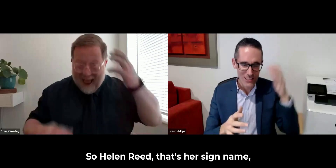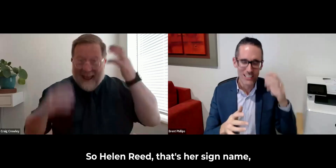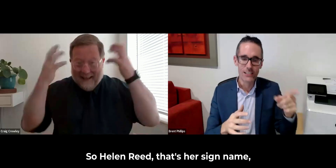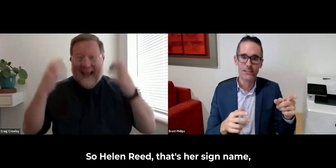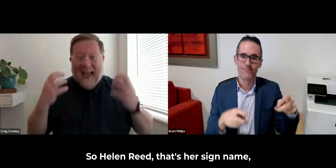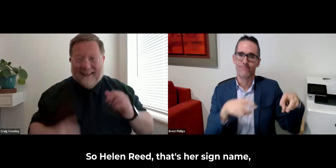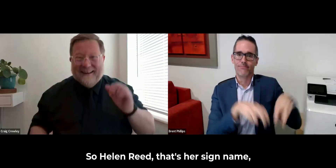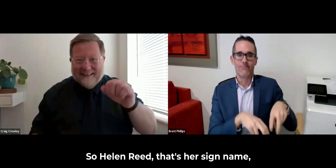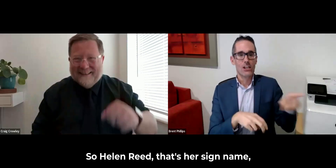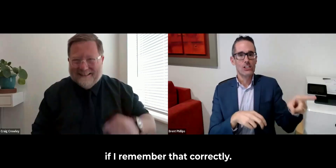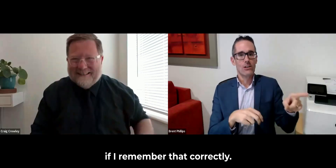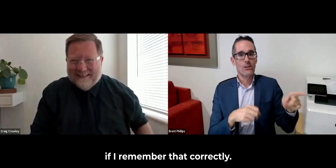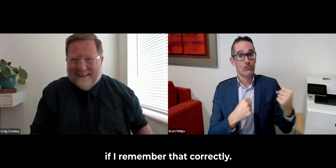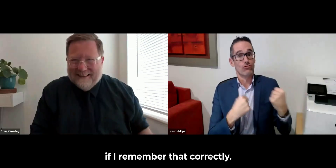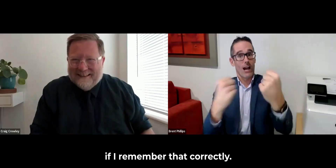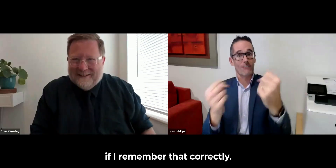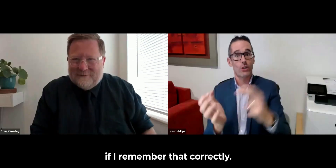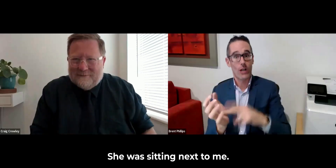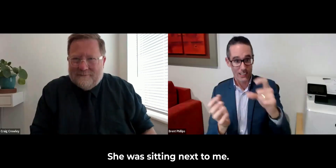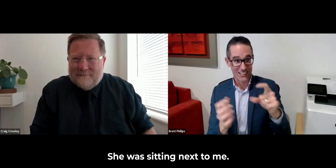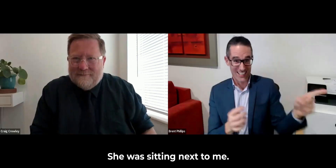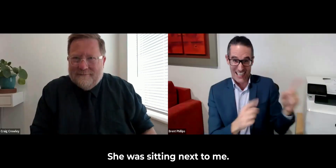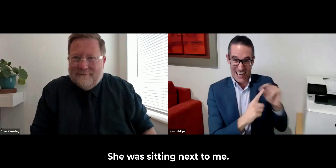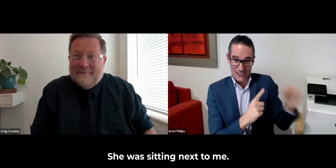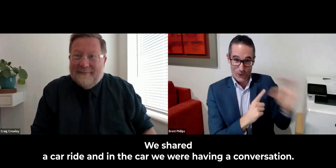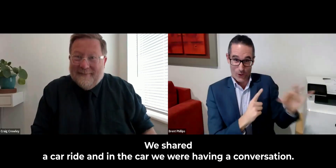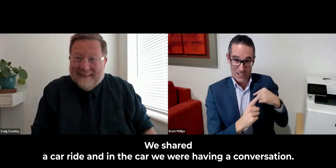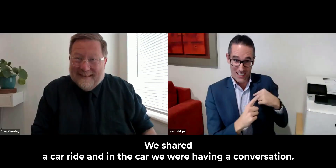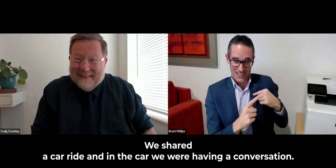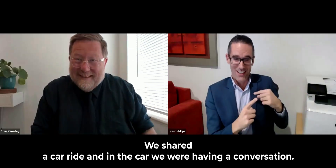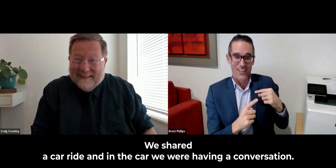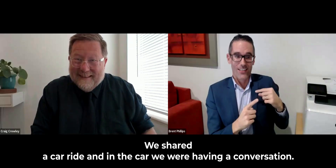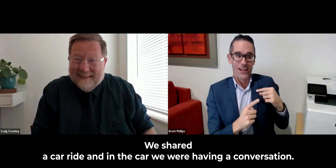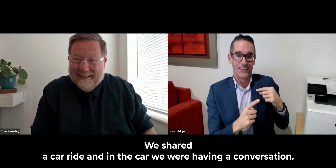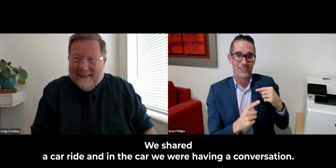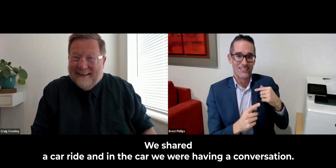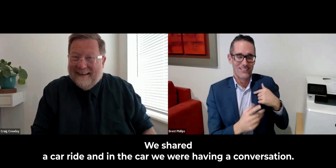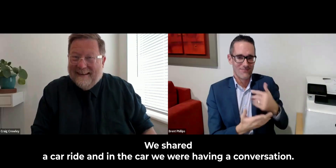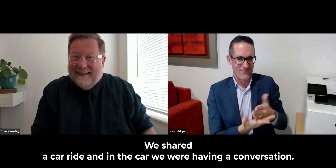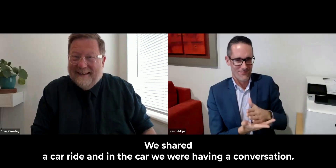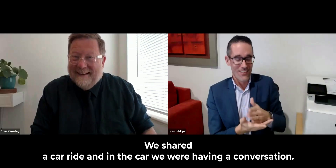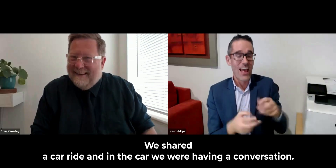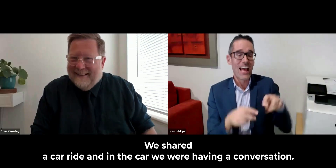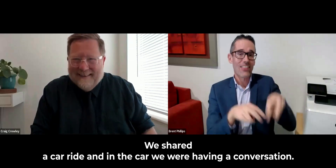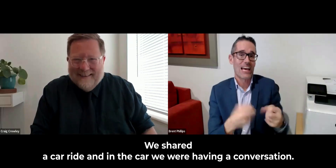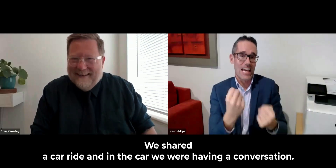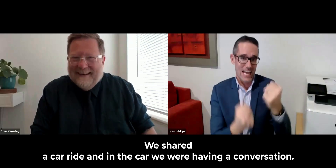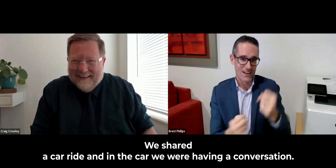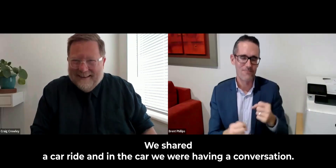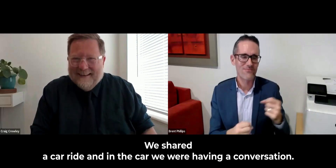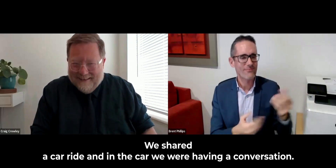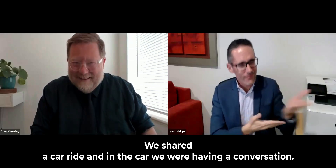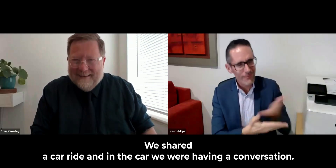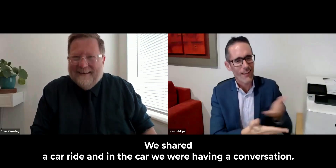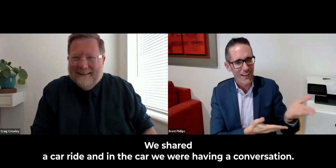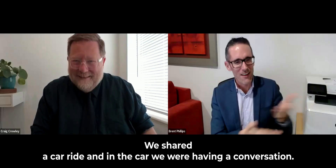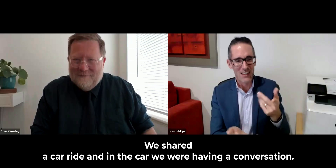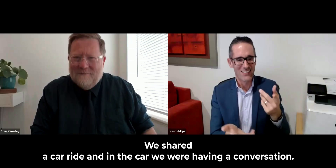Helen Reed, that's a sign name if I remember that correctly. She was sitting next to me. We shared a car ride. And in the car,